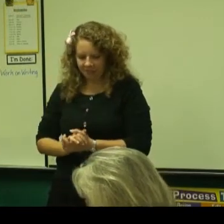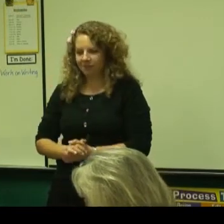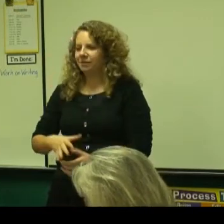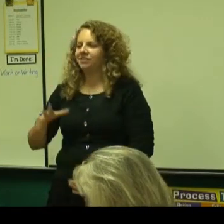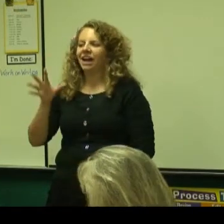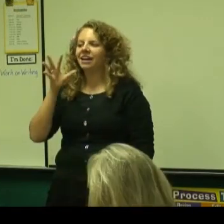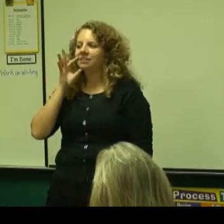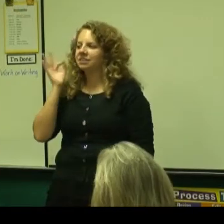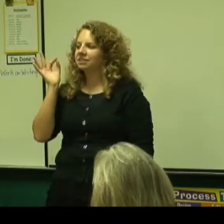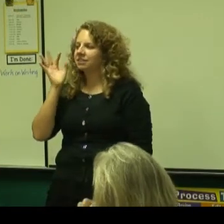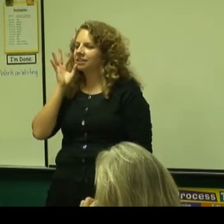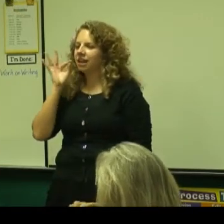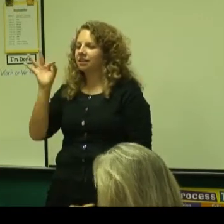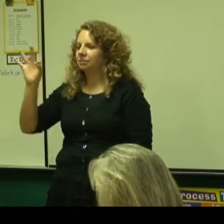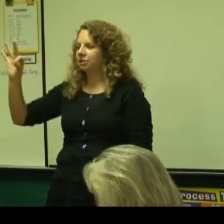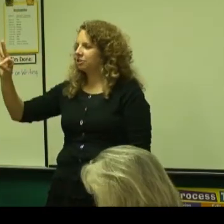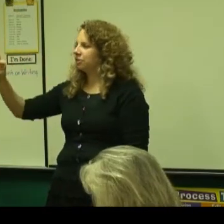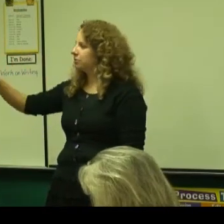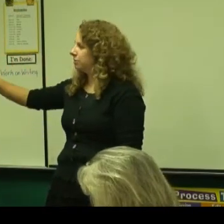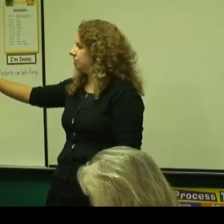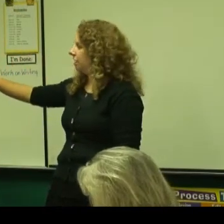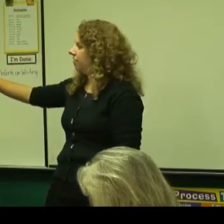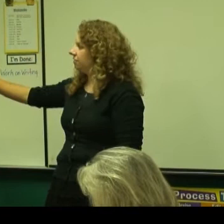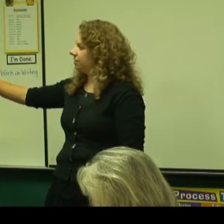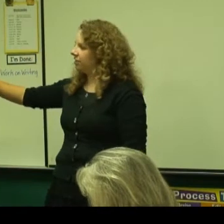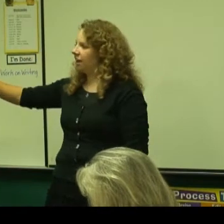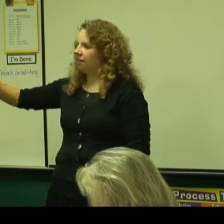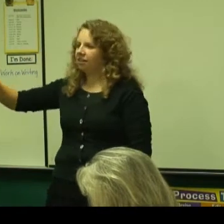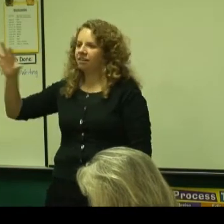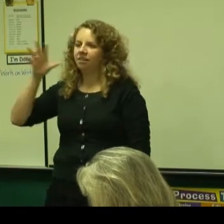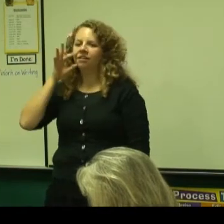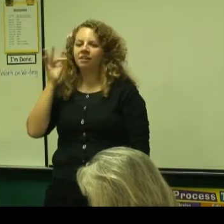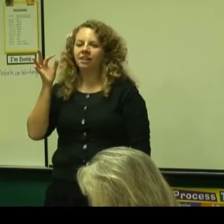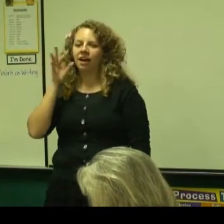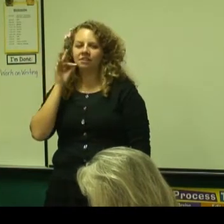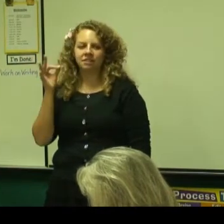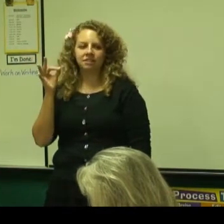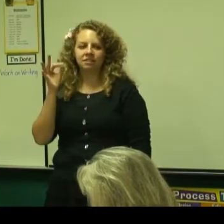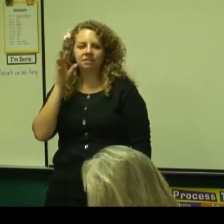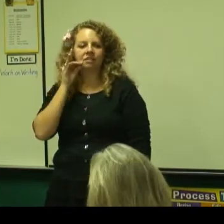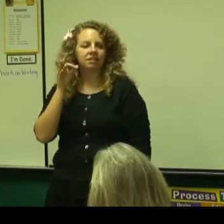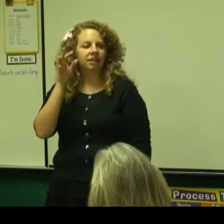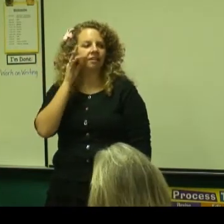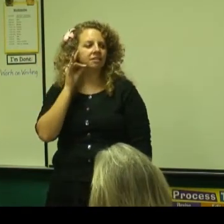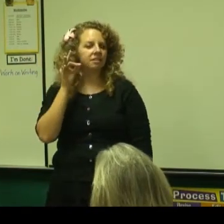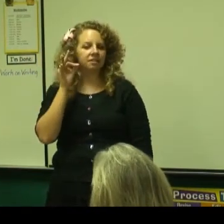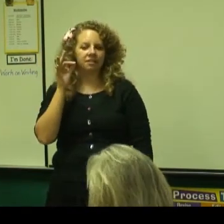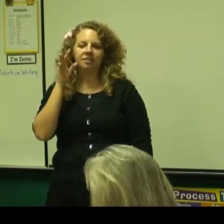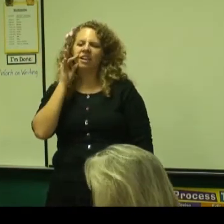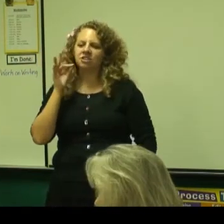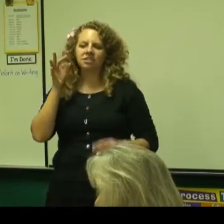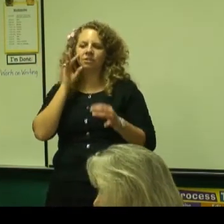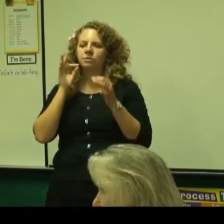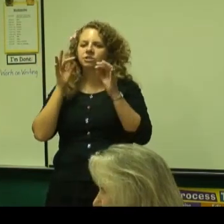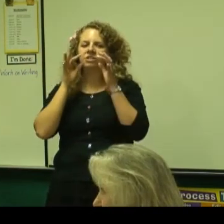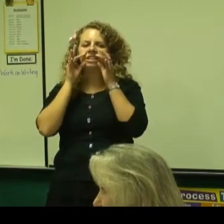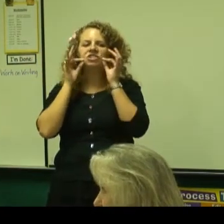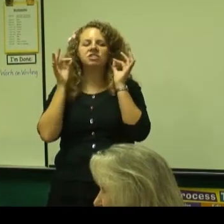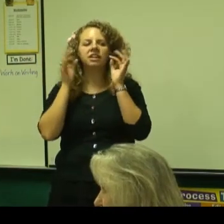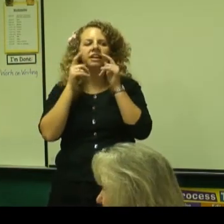And we have cat. Cat, make sure it's with an F, like that. Cat. Whiskers. Yeah, just like whiskers. And it's just, like,